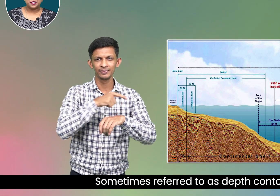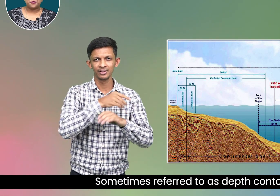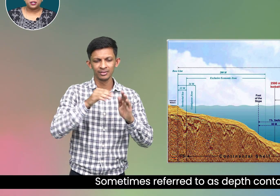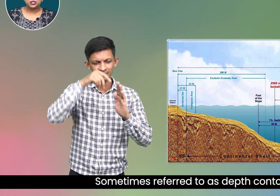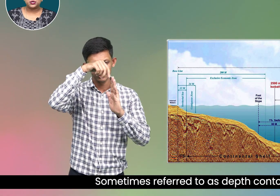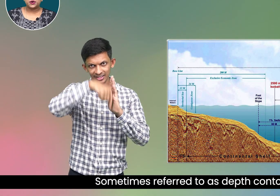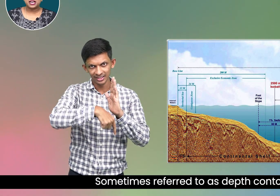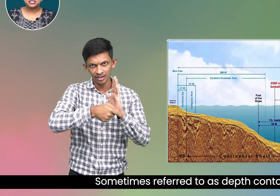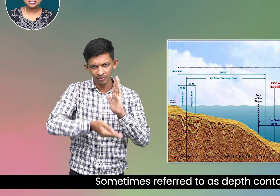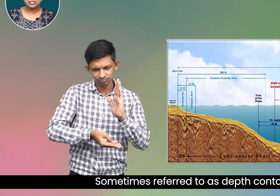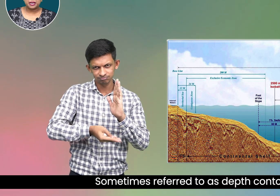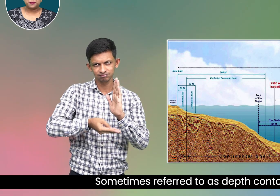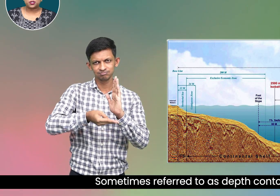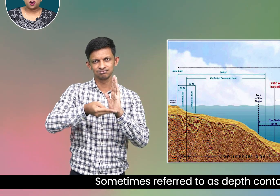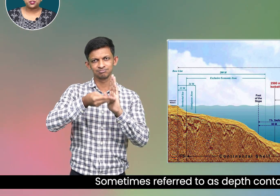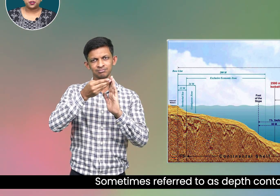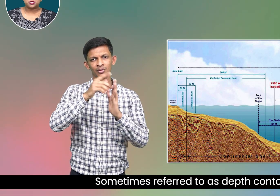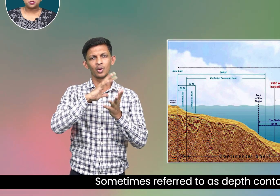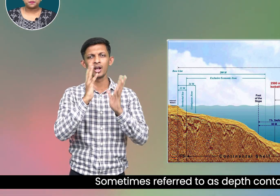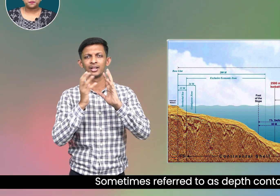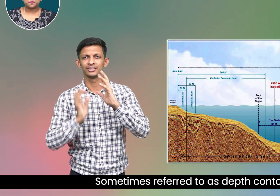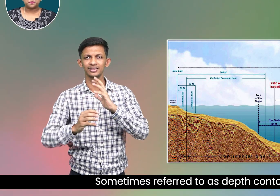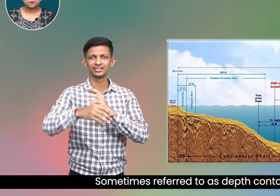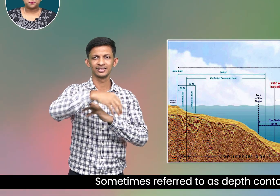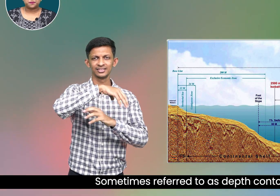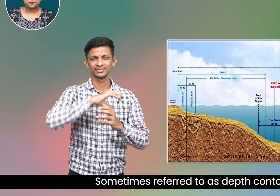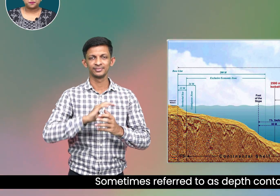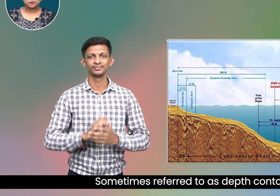Sometimes referred to as depth contours.